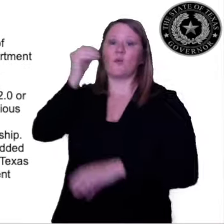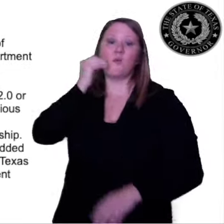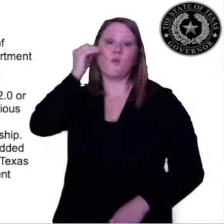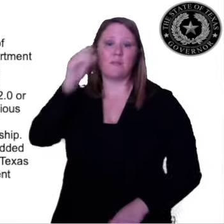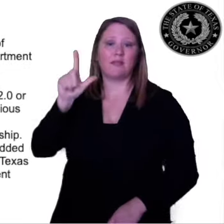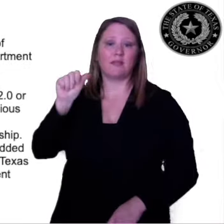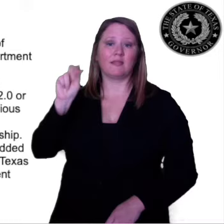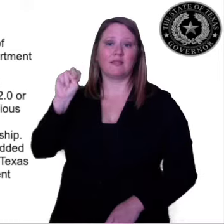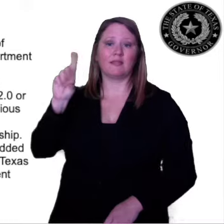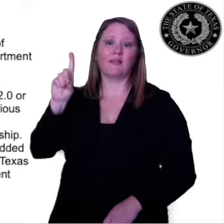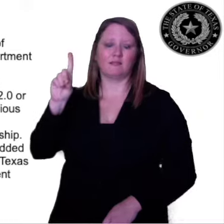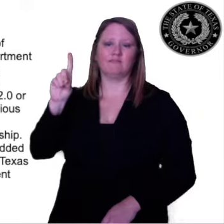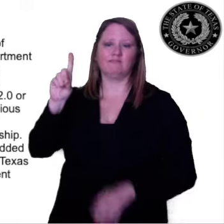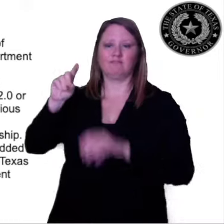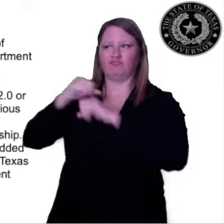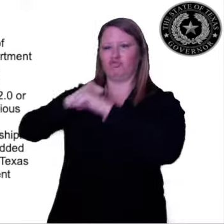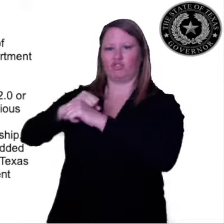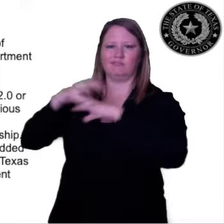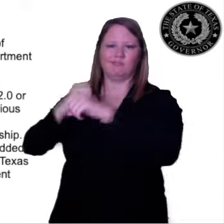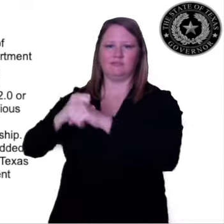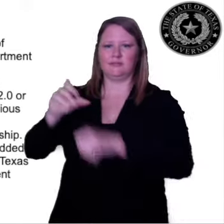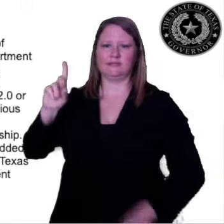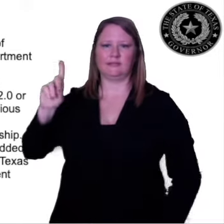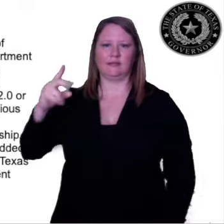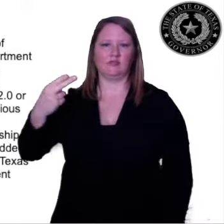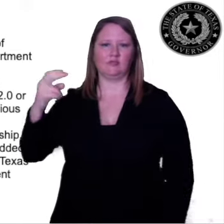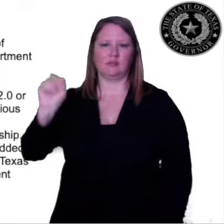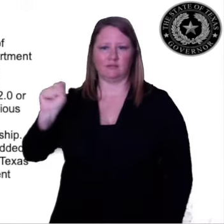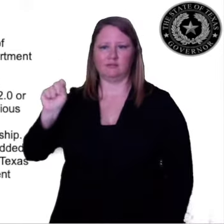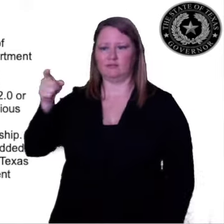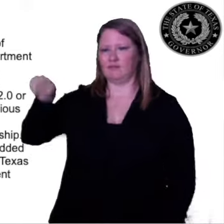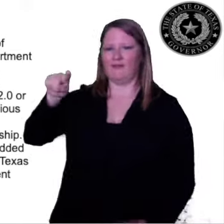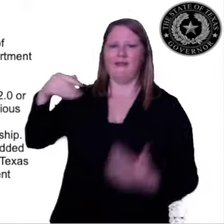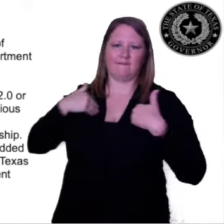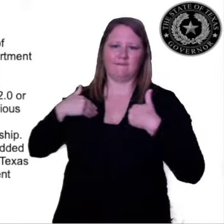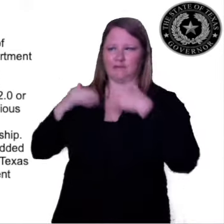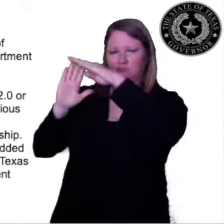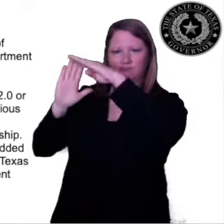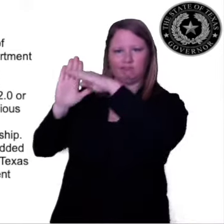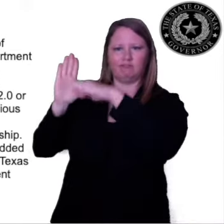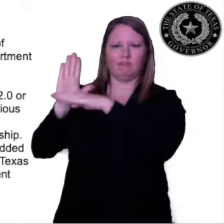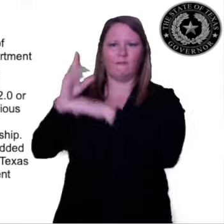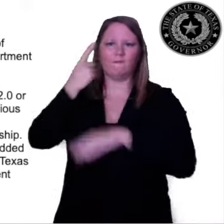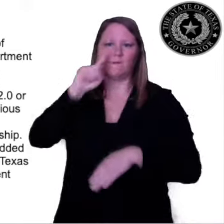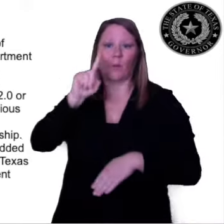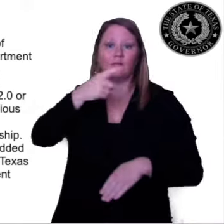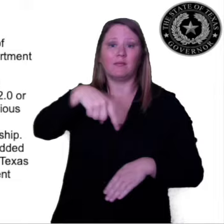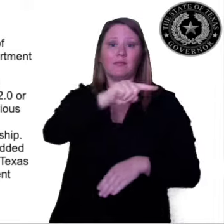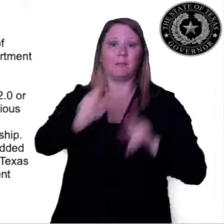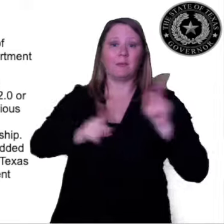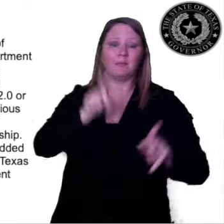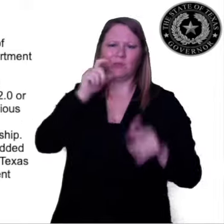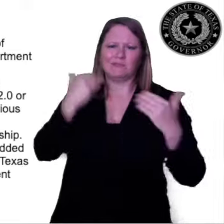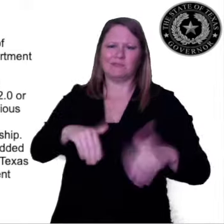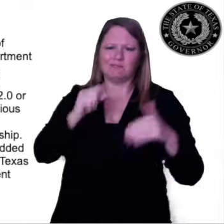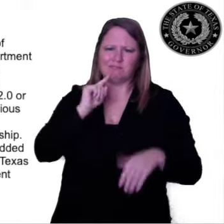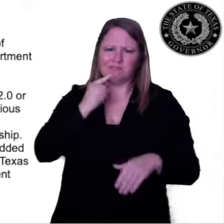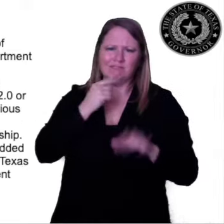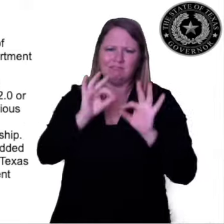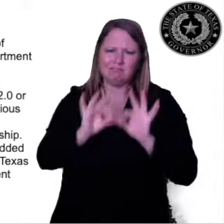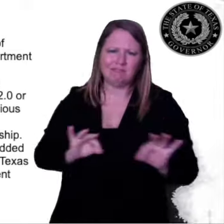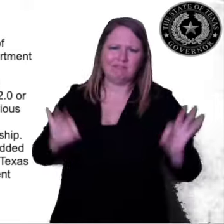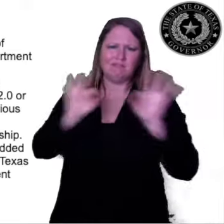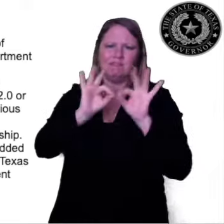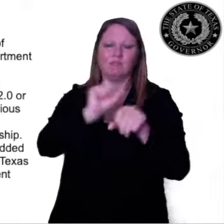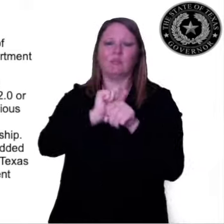Essential services shall consist of everything listed by the U.S. Department of Homeland Security in its Guidance on the Essential